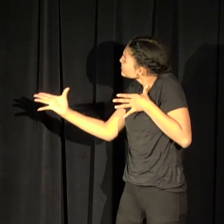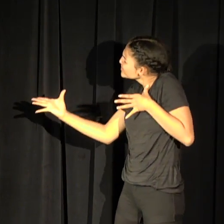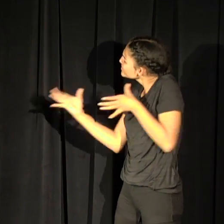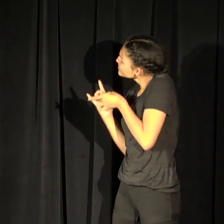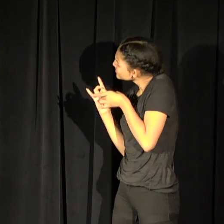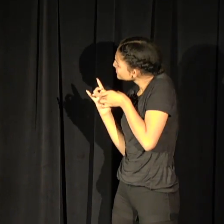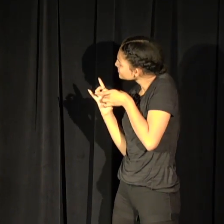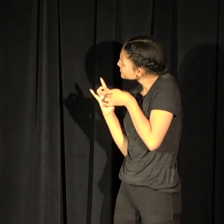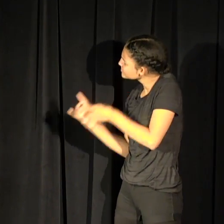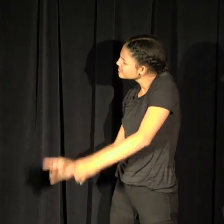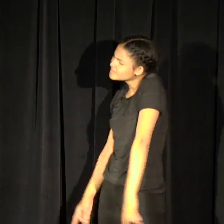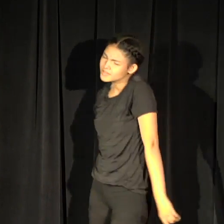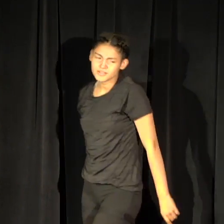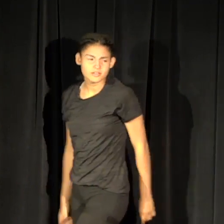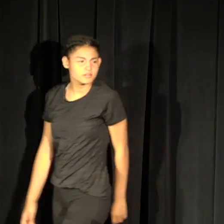hug.